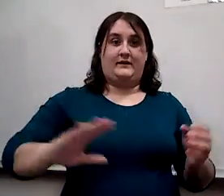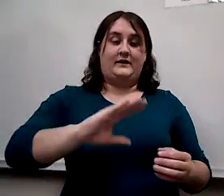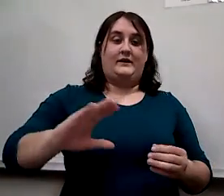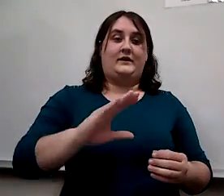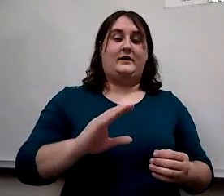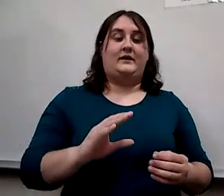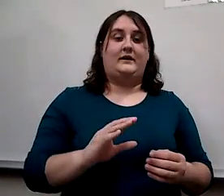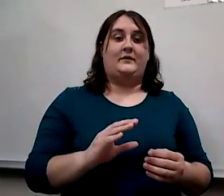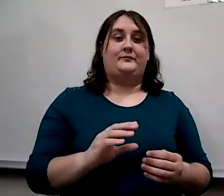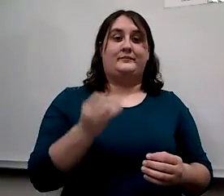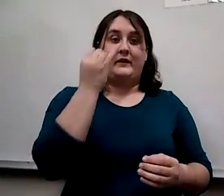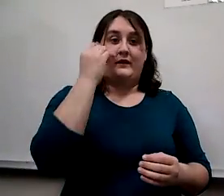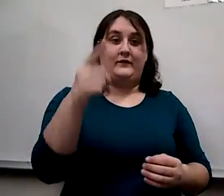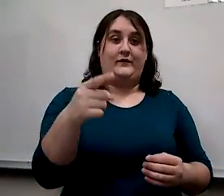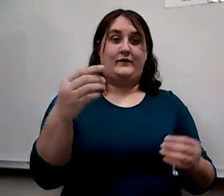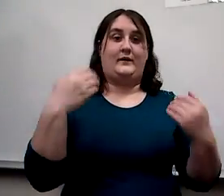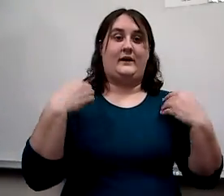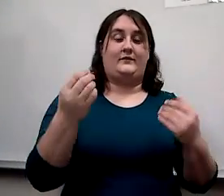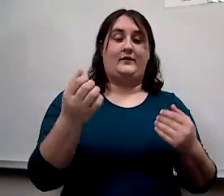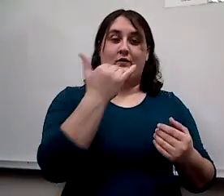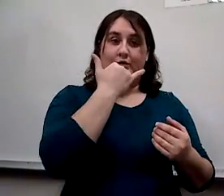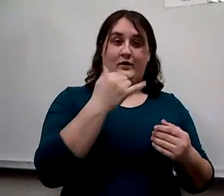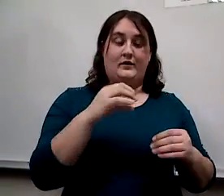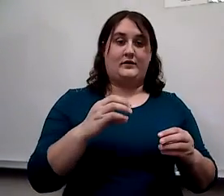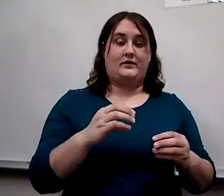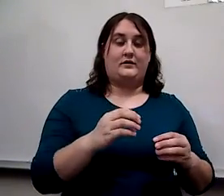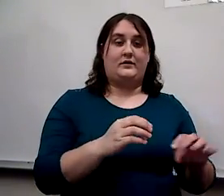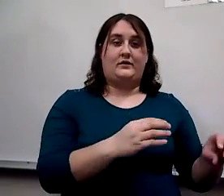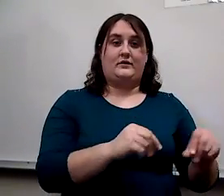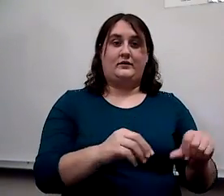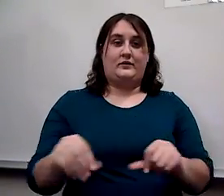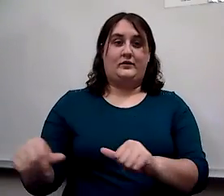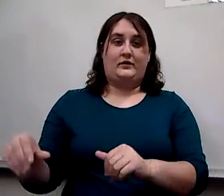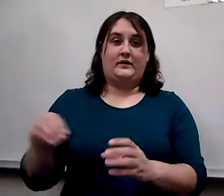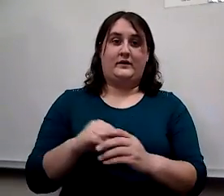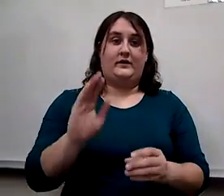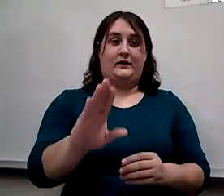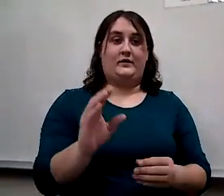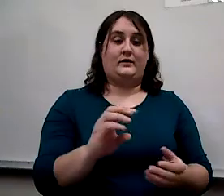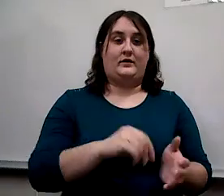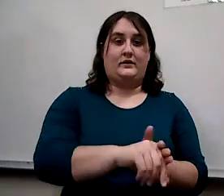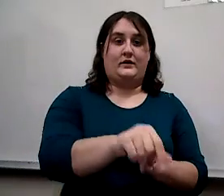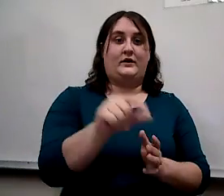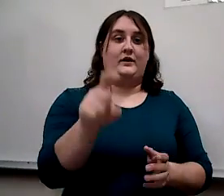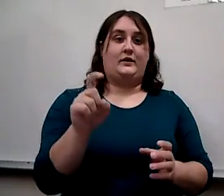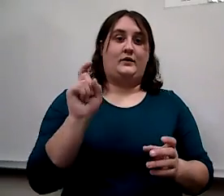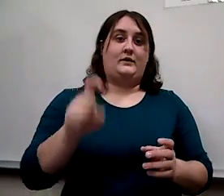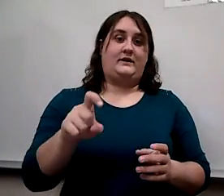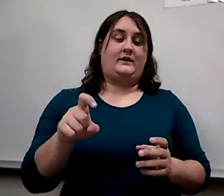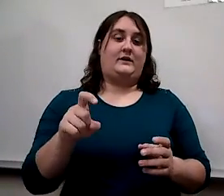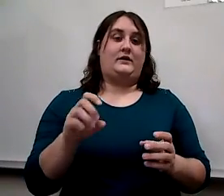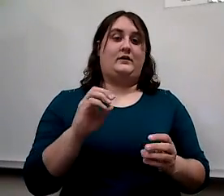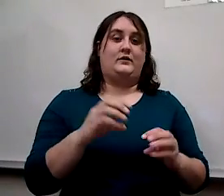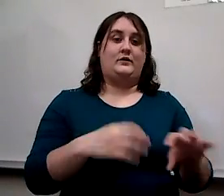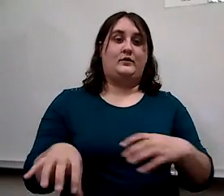not have the right soil in your garden area, it will be necessary for you to do a soil exchange. This can be done by